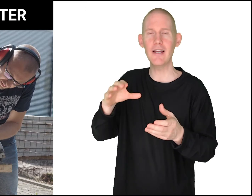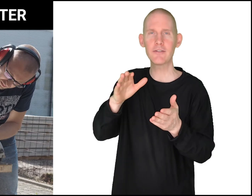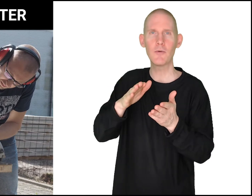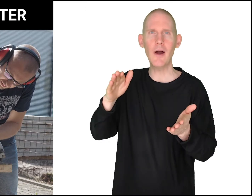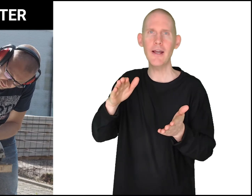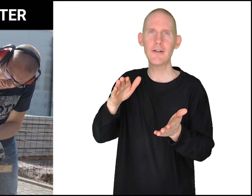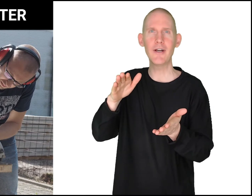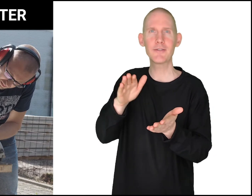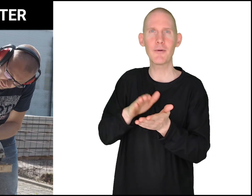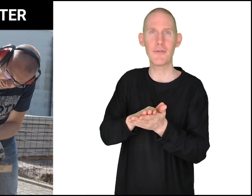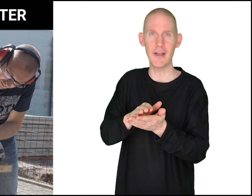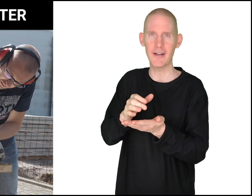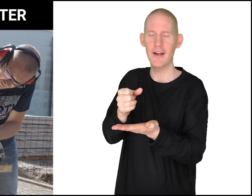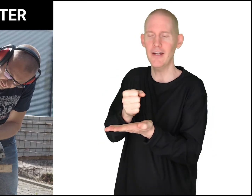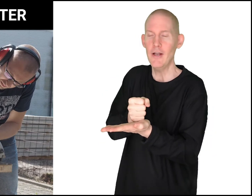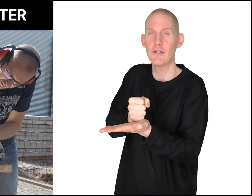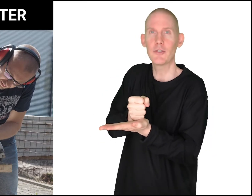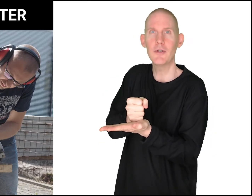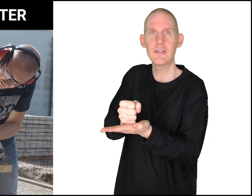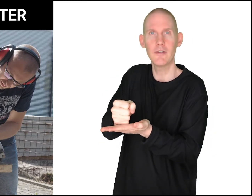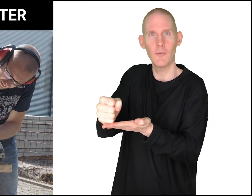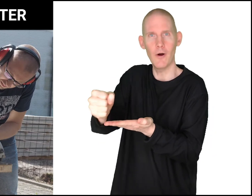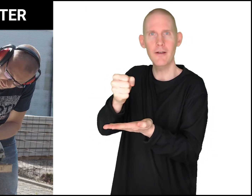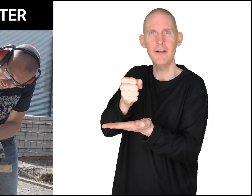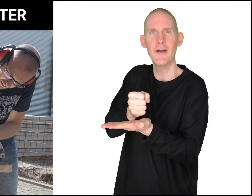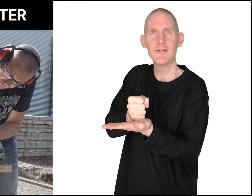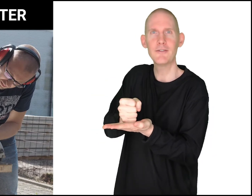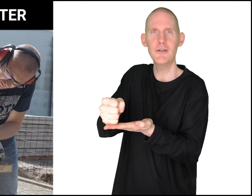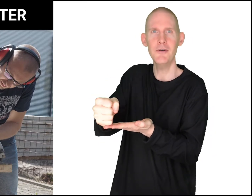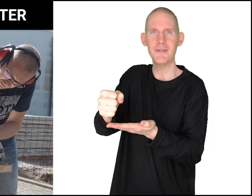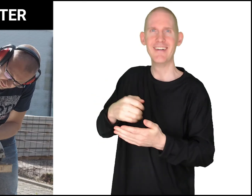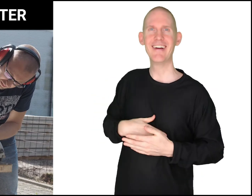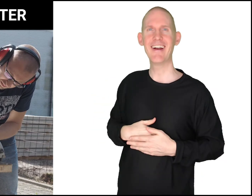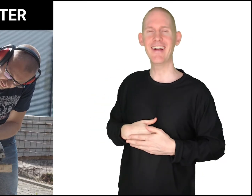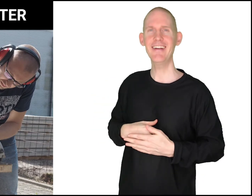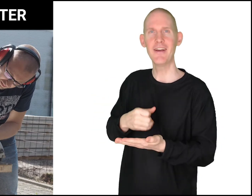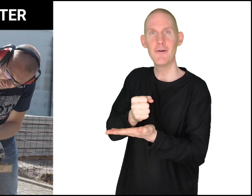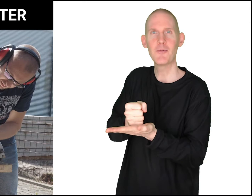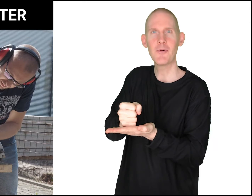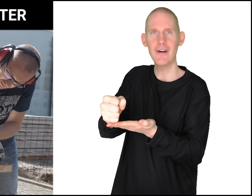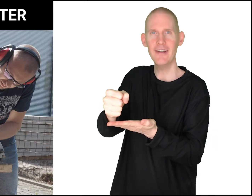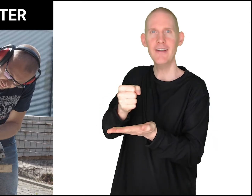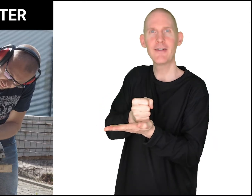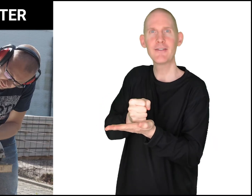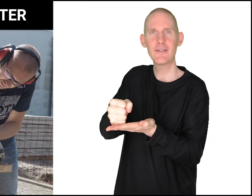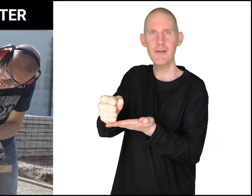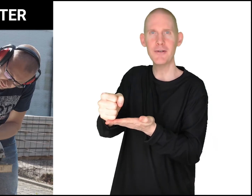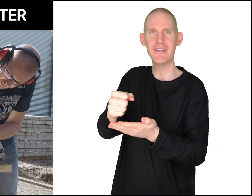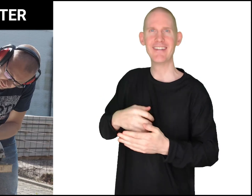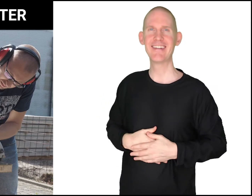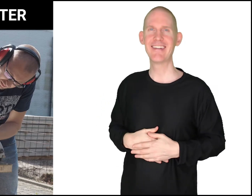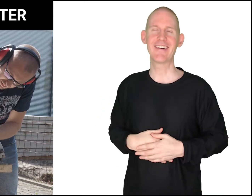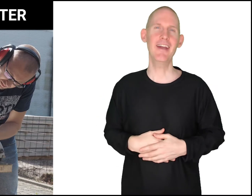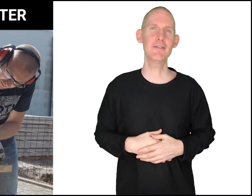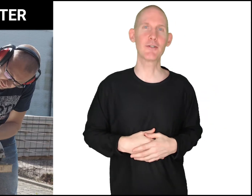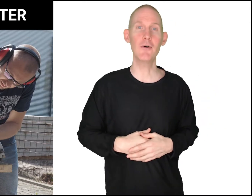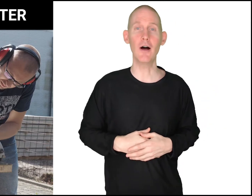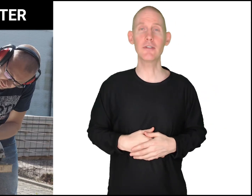so wide or not so thick, all right? So it's 1, 2, all right? 1, 2. Okay, so all